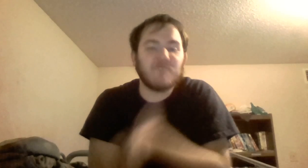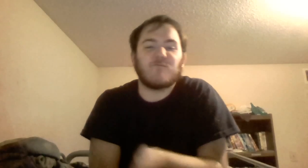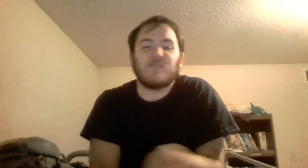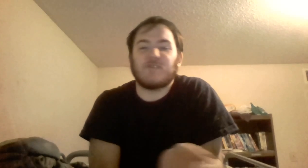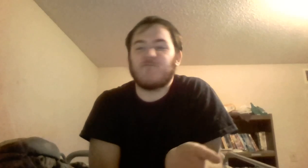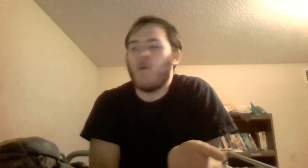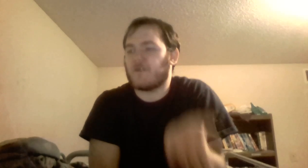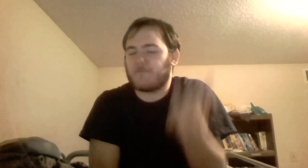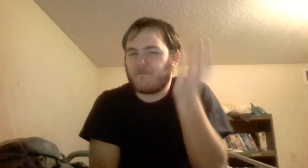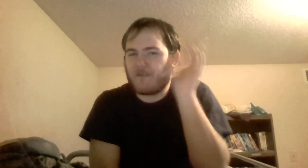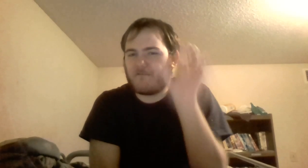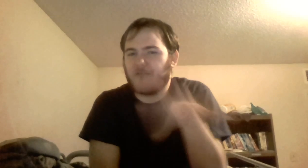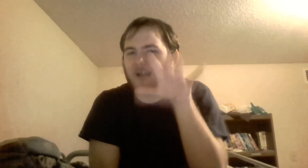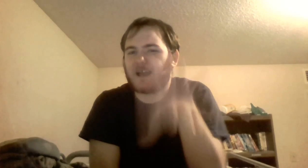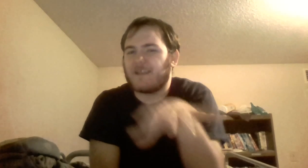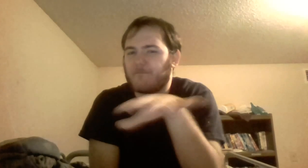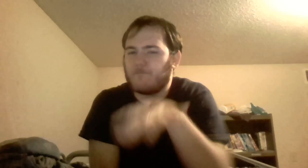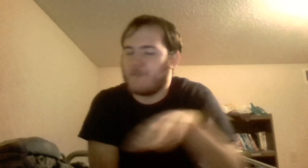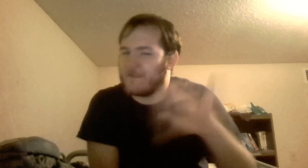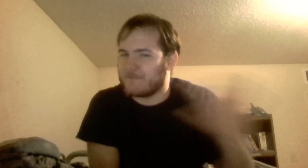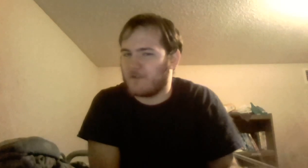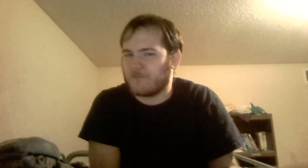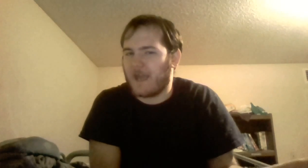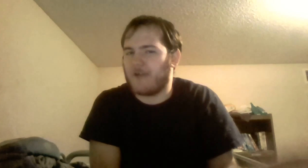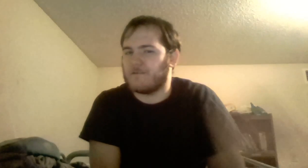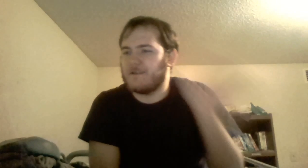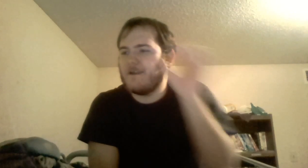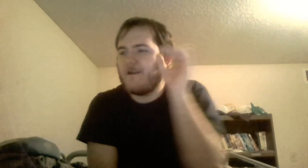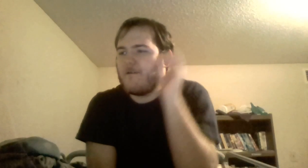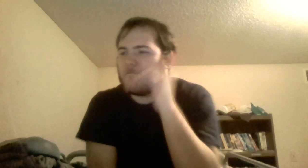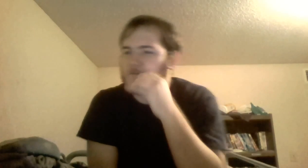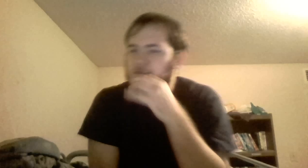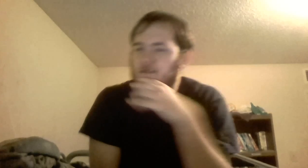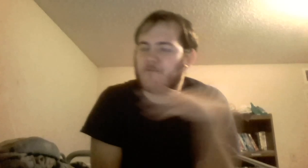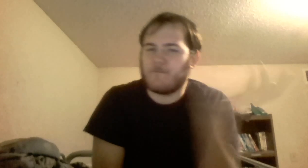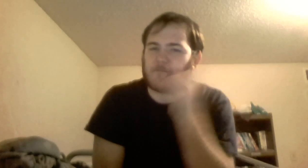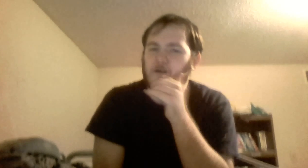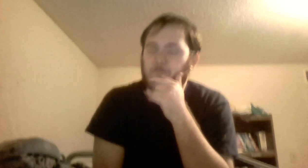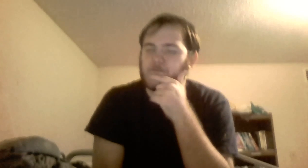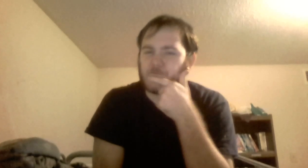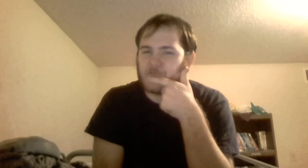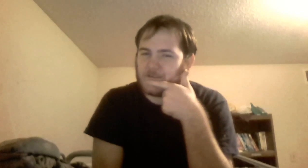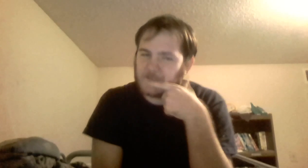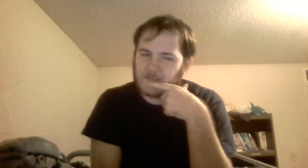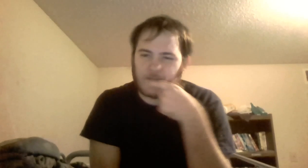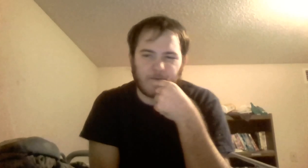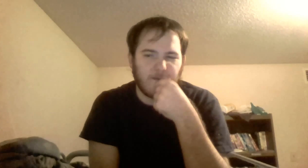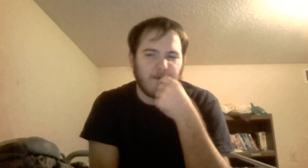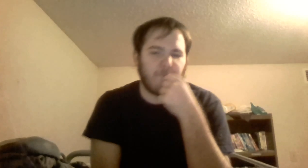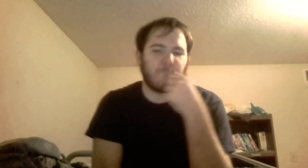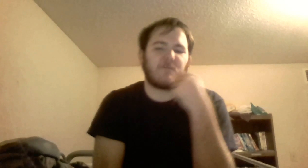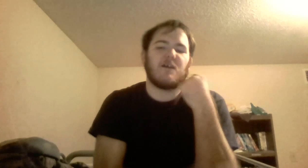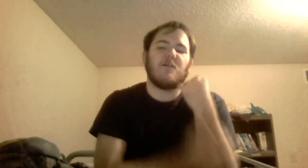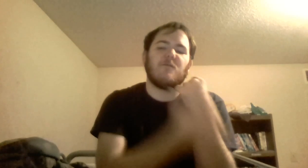was really fun, but thankfully that kind of bit is toned down, you know, of him being popular with his friends, you know. So,